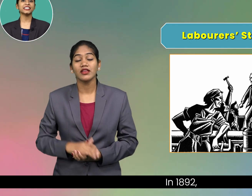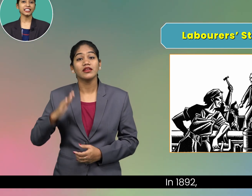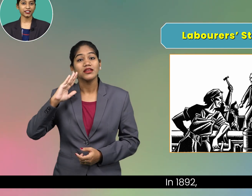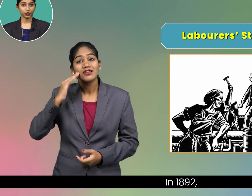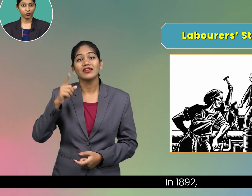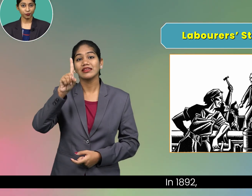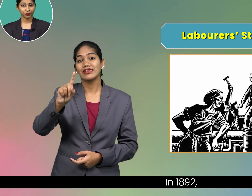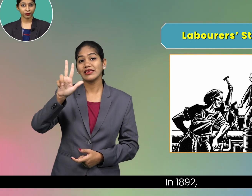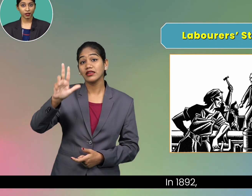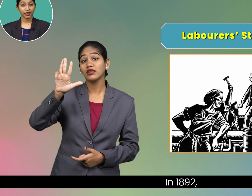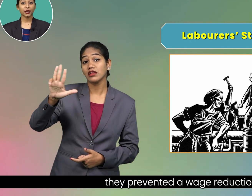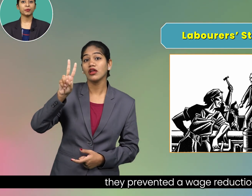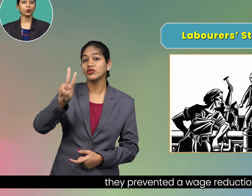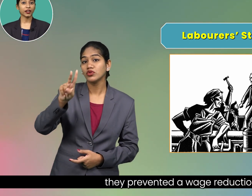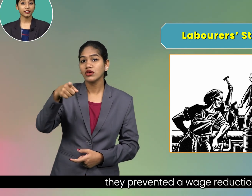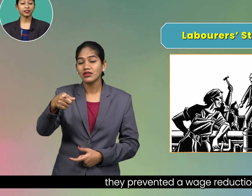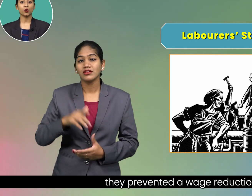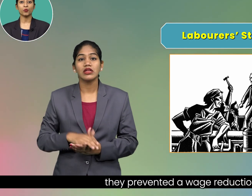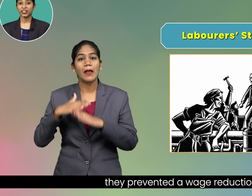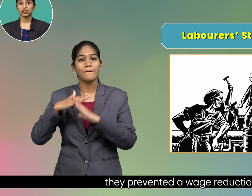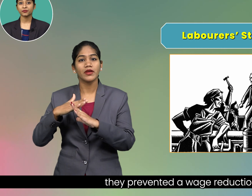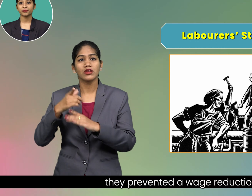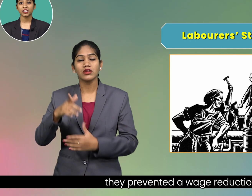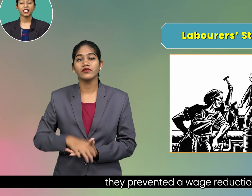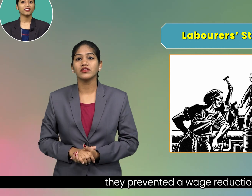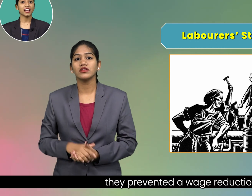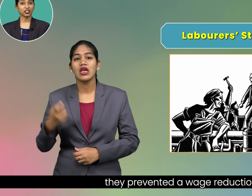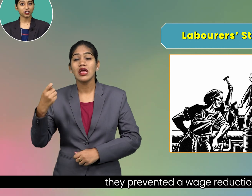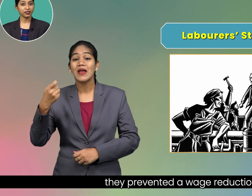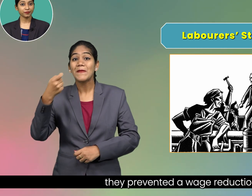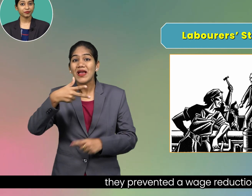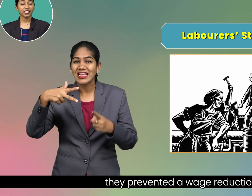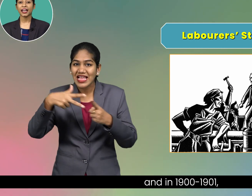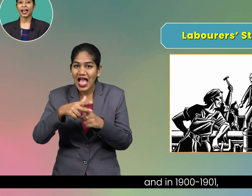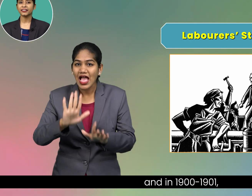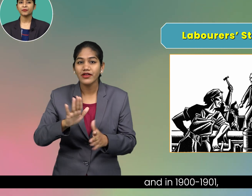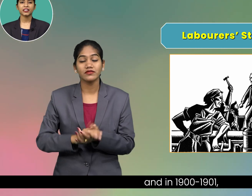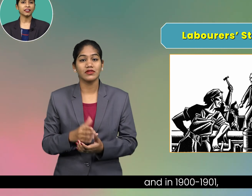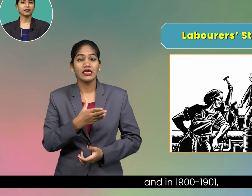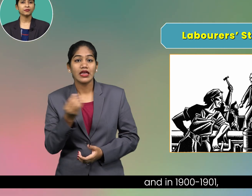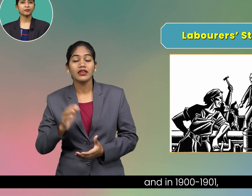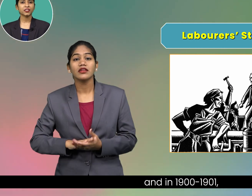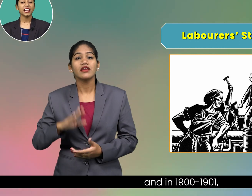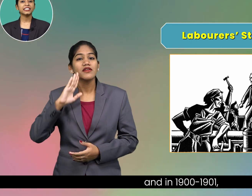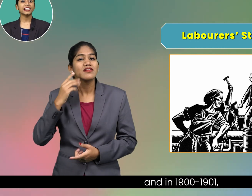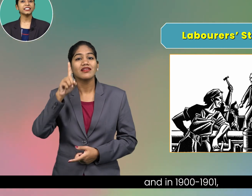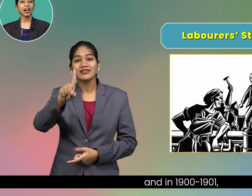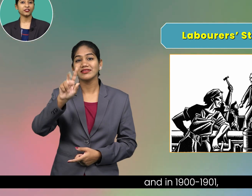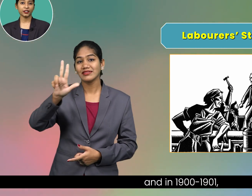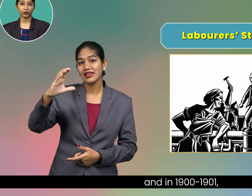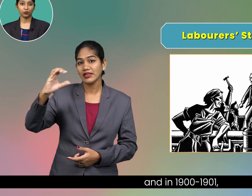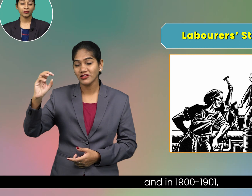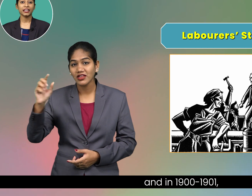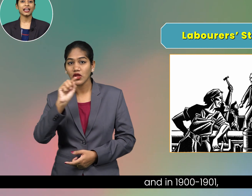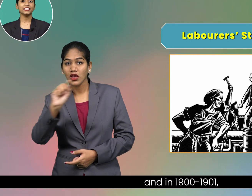In 1892, they prevented a wage reduction, and in